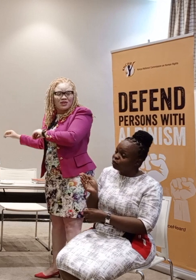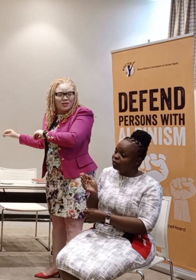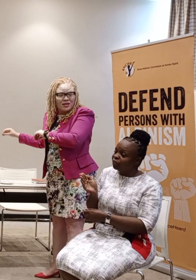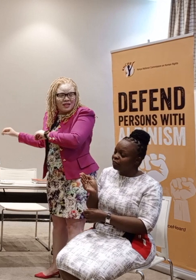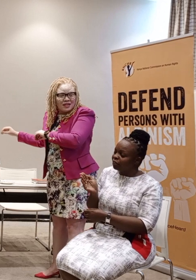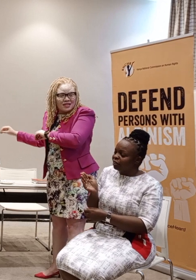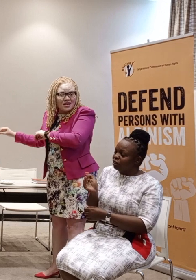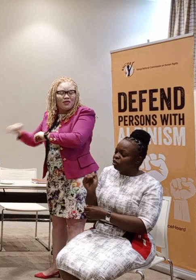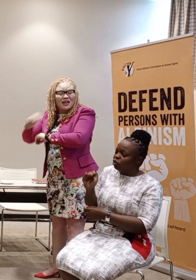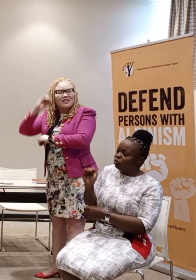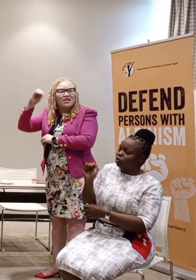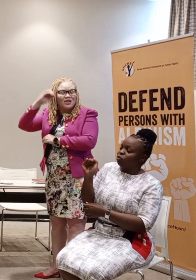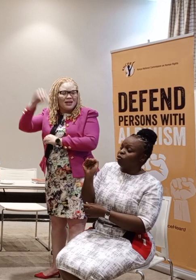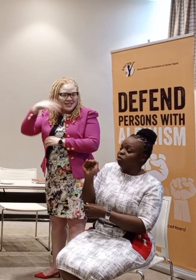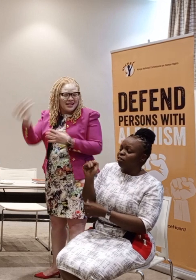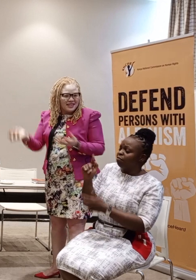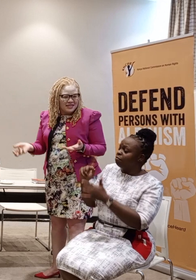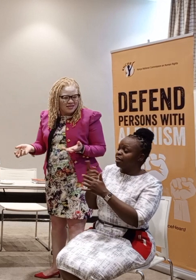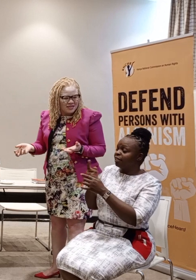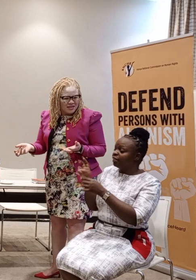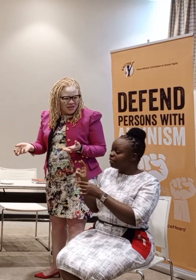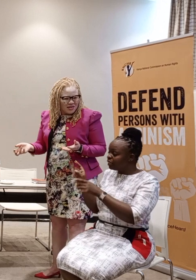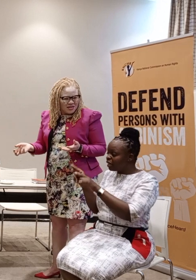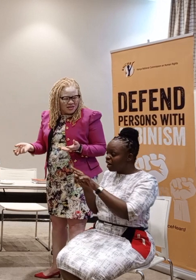a person? They'll first see him as a,